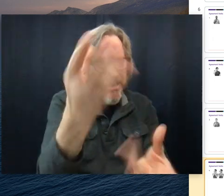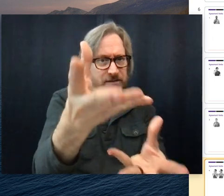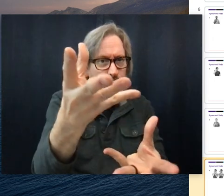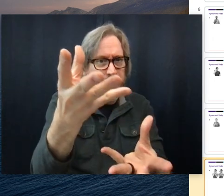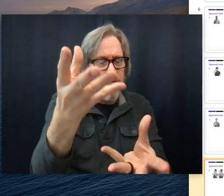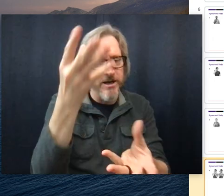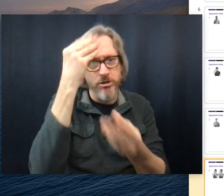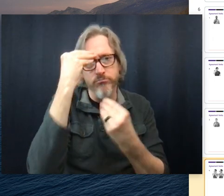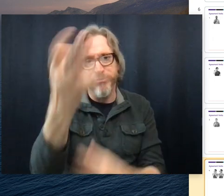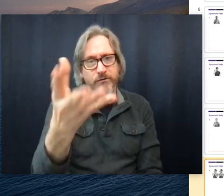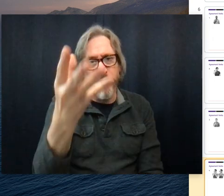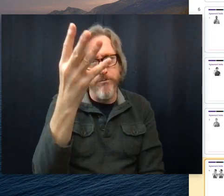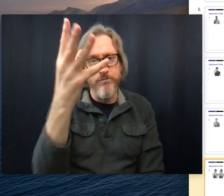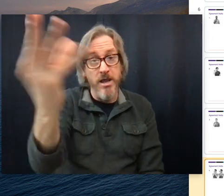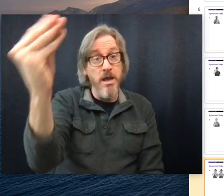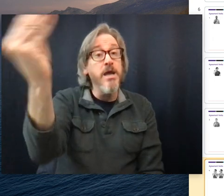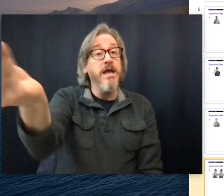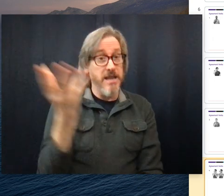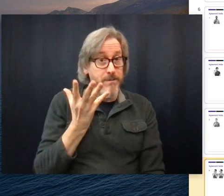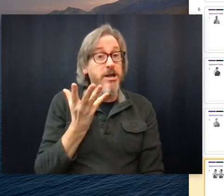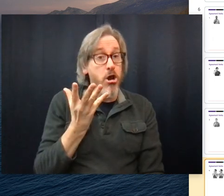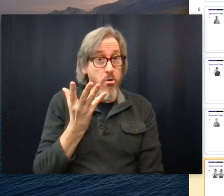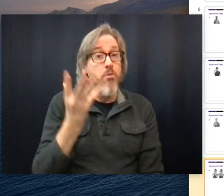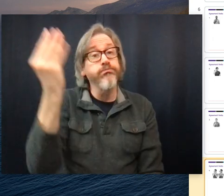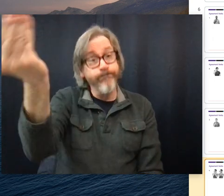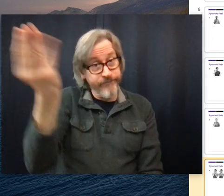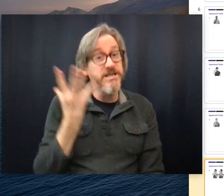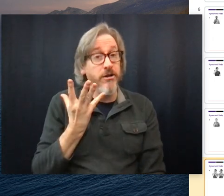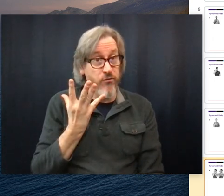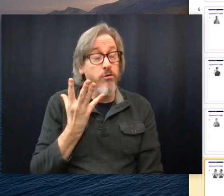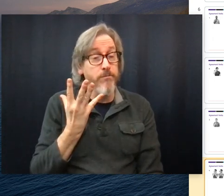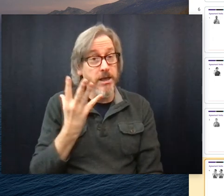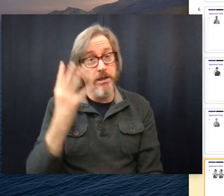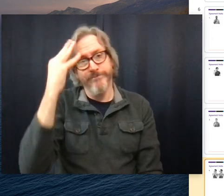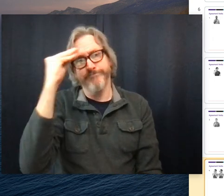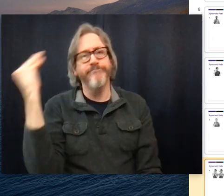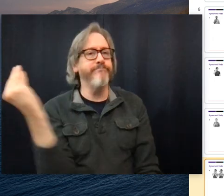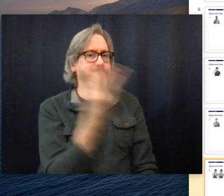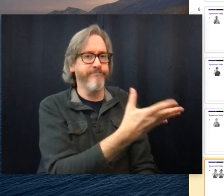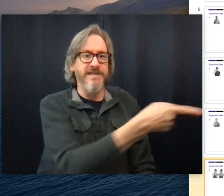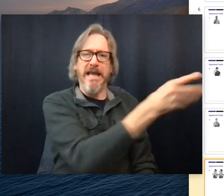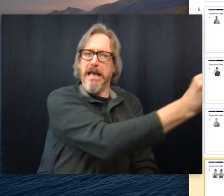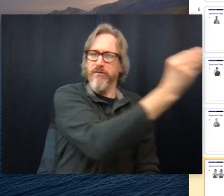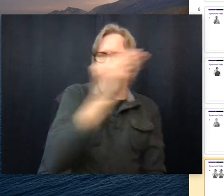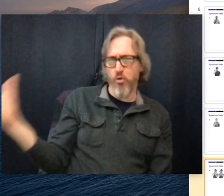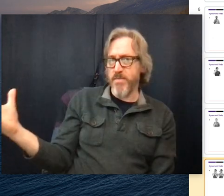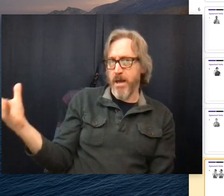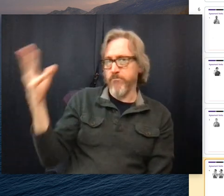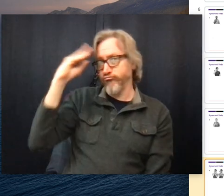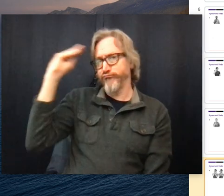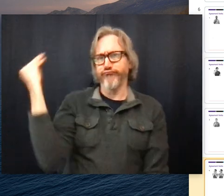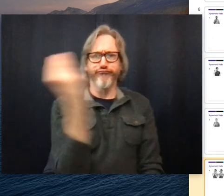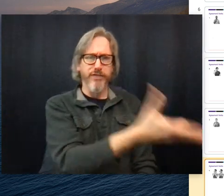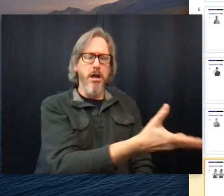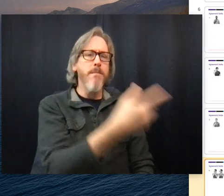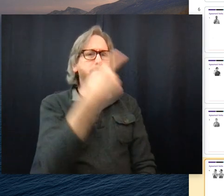I'm going to give you the information. Inform, let me know, inform me, inform